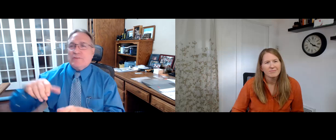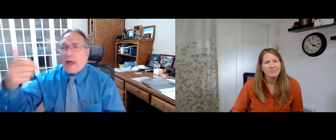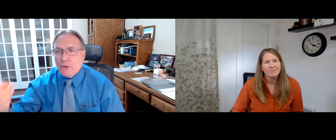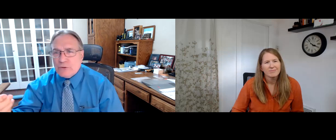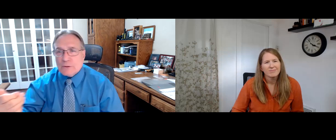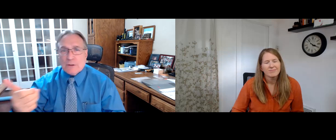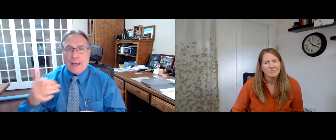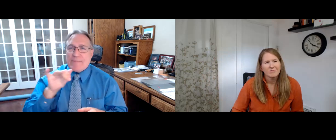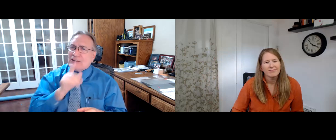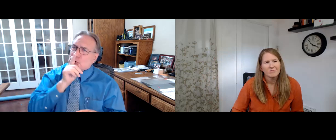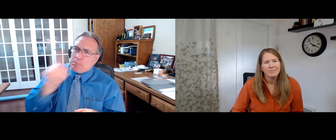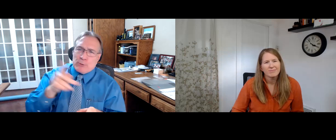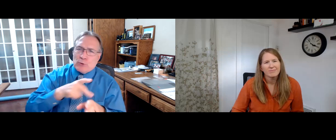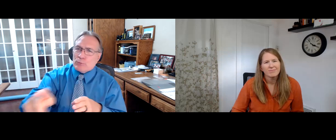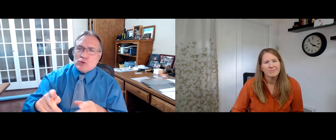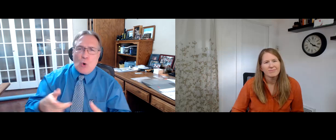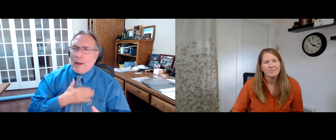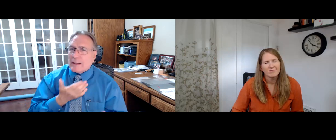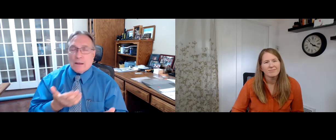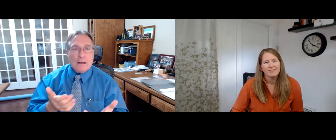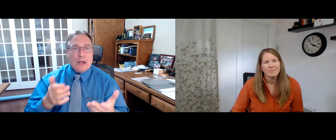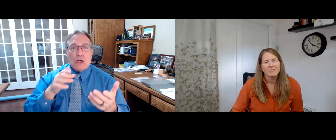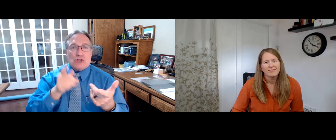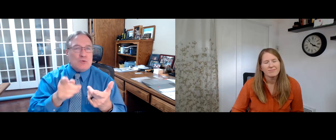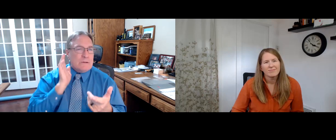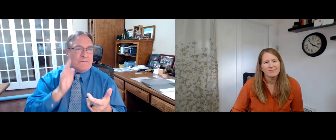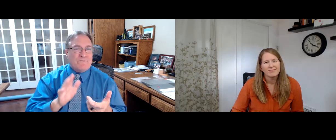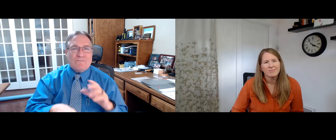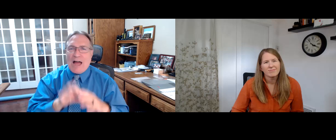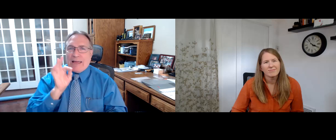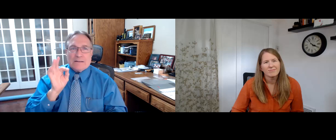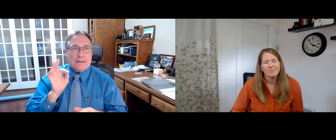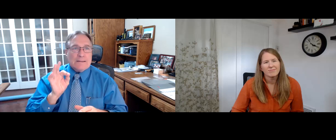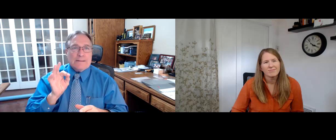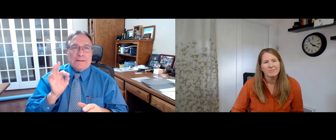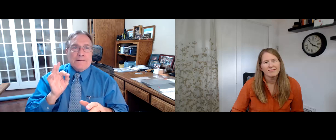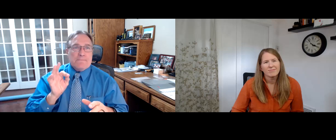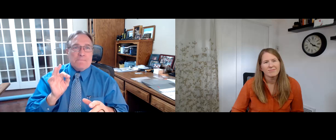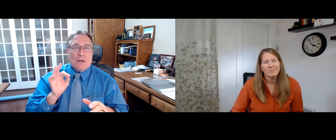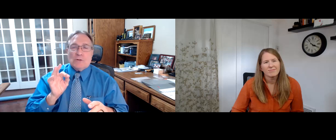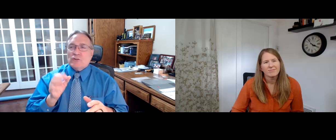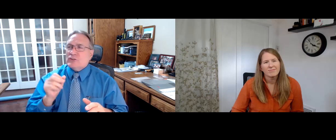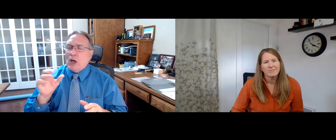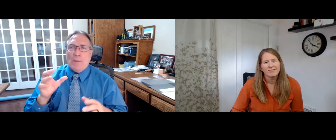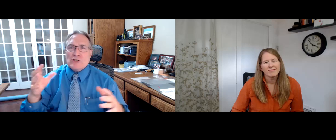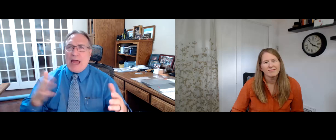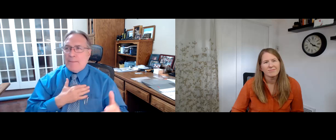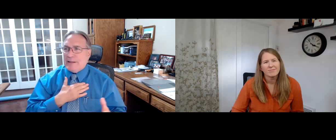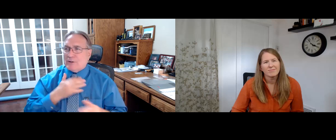of others, that's the pure joy. You will find so much happiness